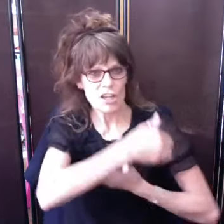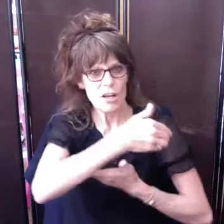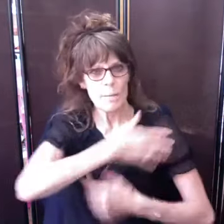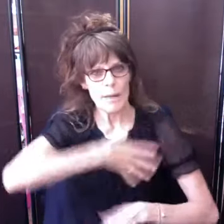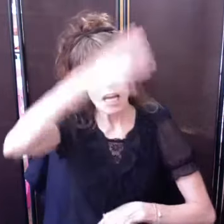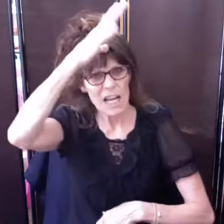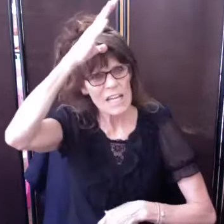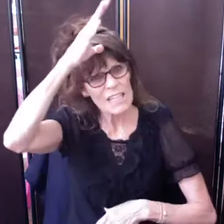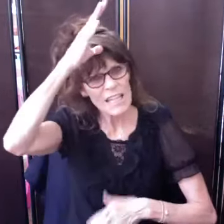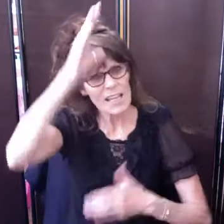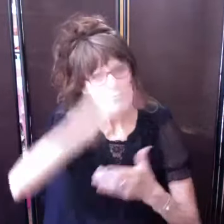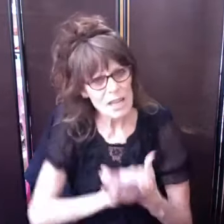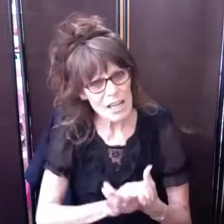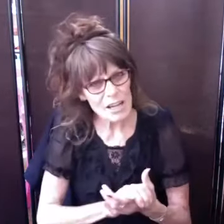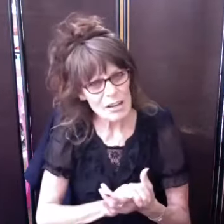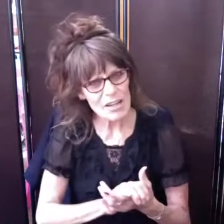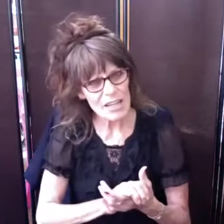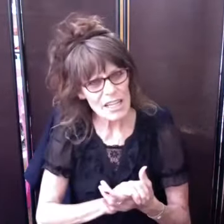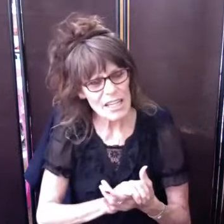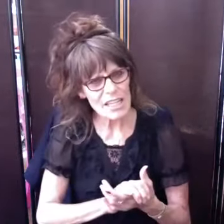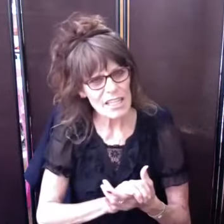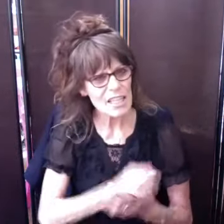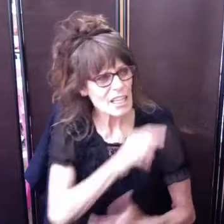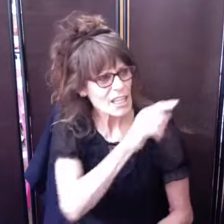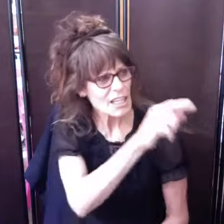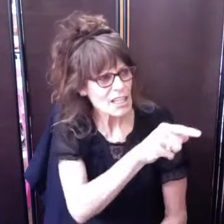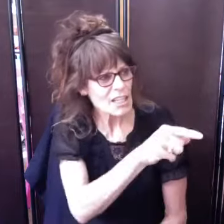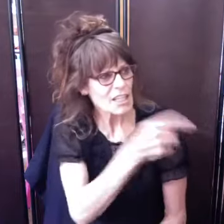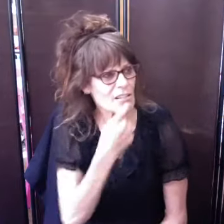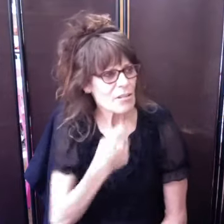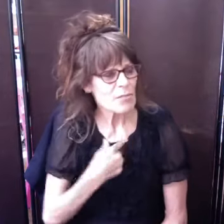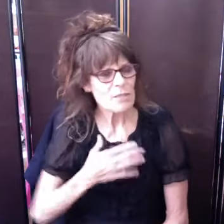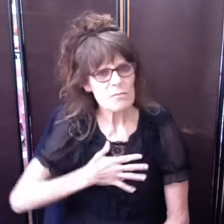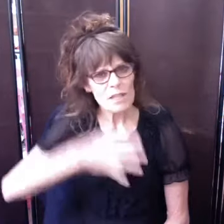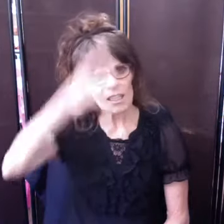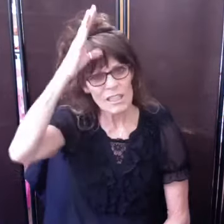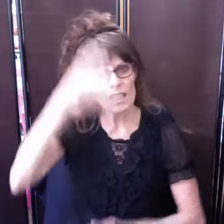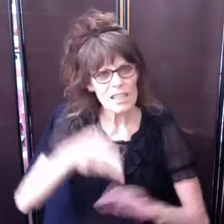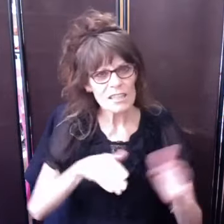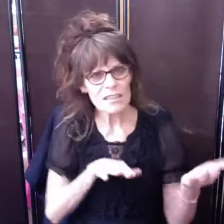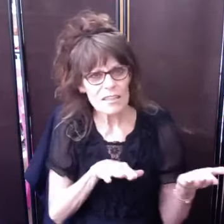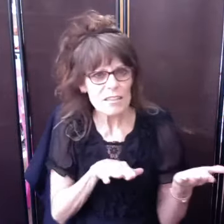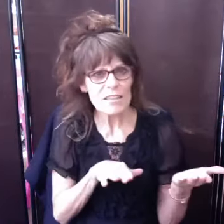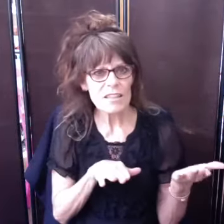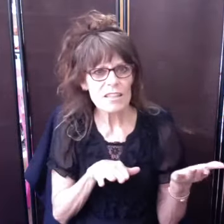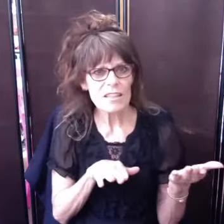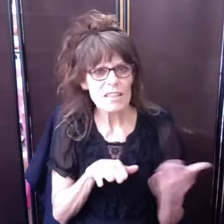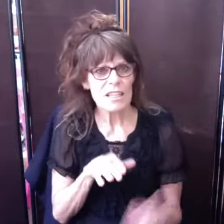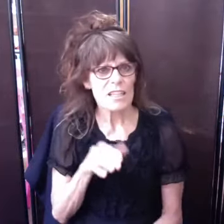of me all those years. She called me to tell me my father had a stroke and died, and she knew there had been a marriage before in another family, and